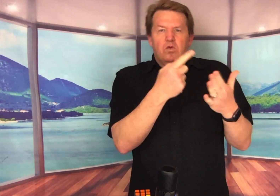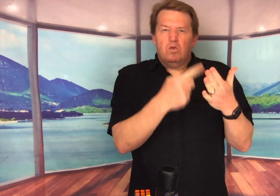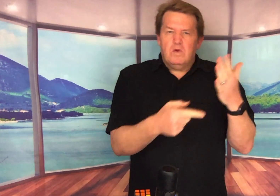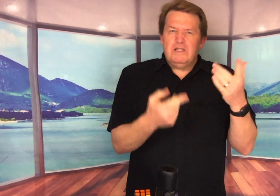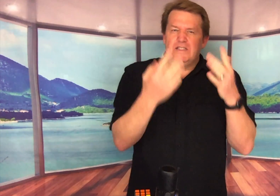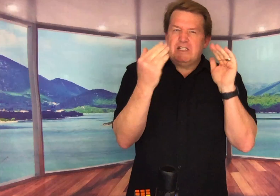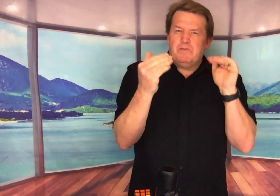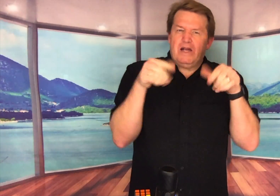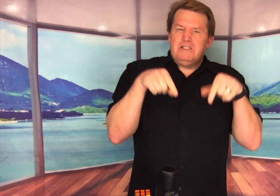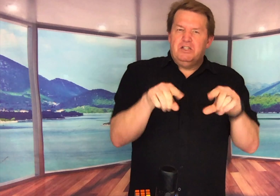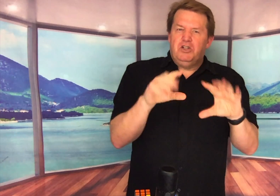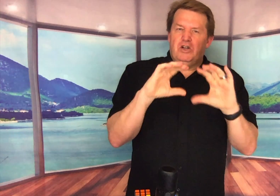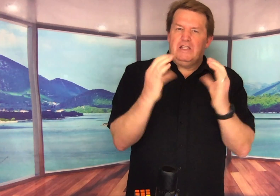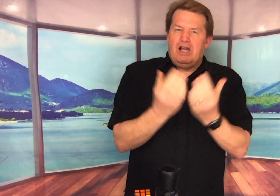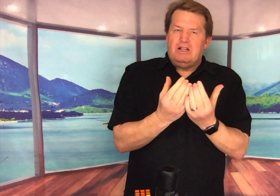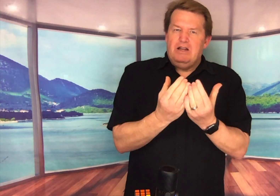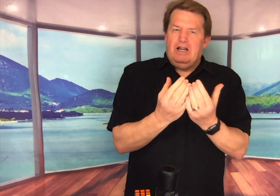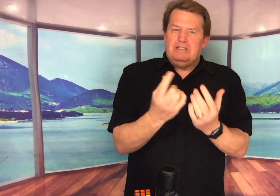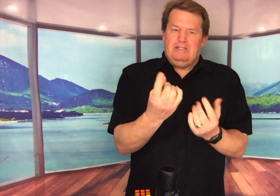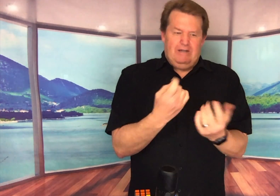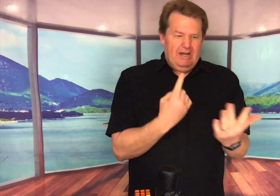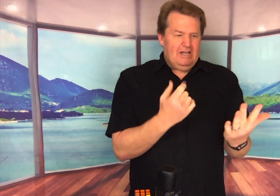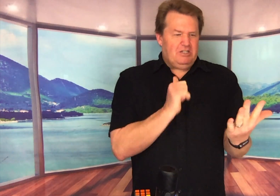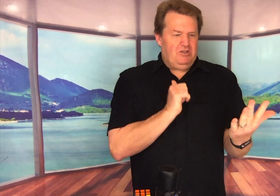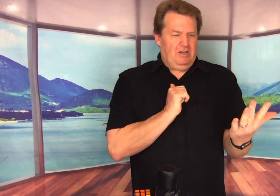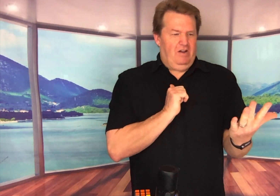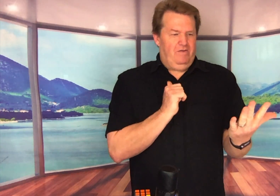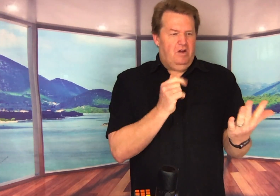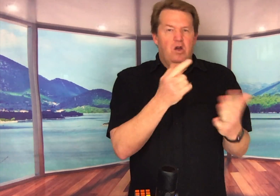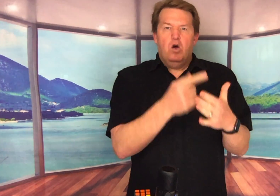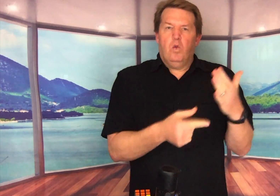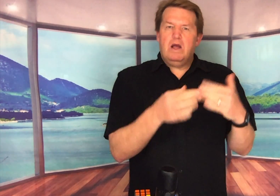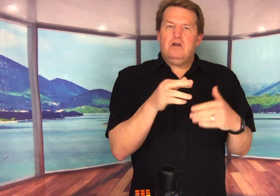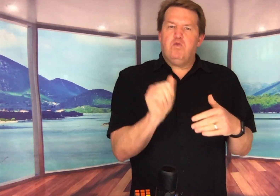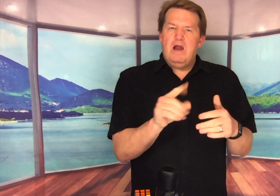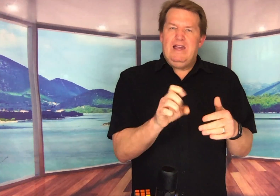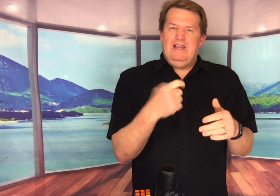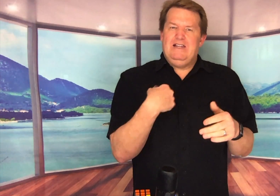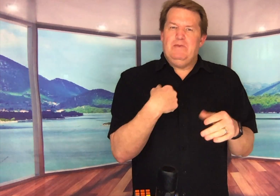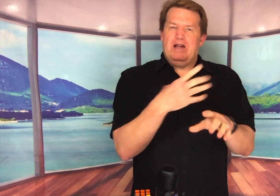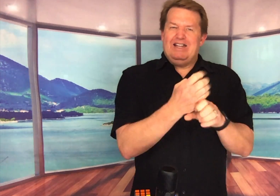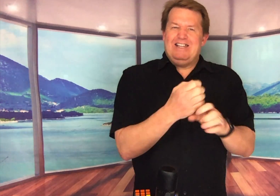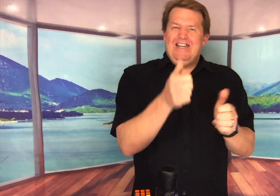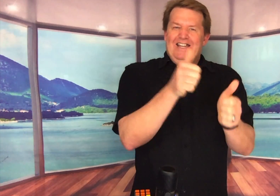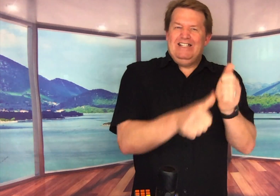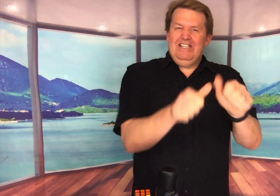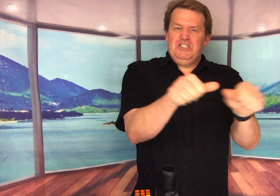What is expected during that class? And ask yourself, what grade am I going to get in each